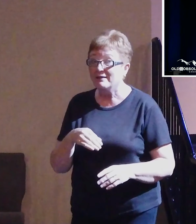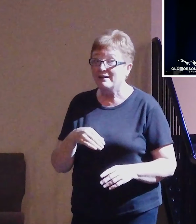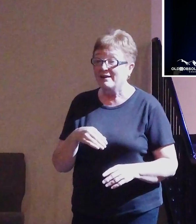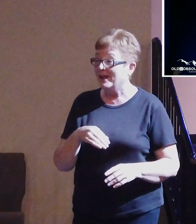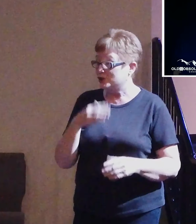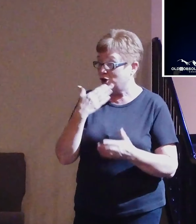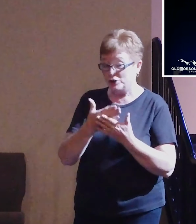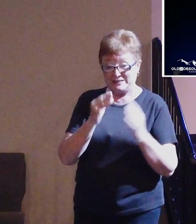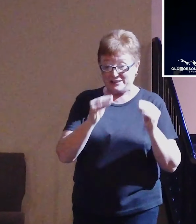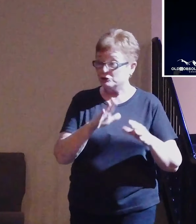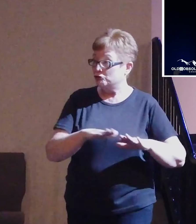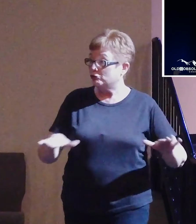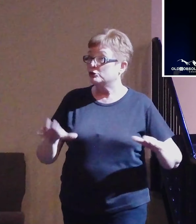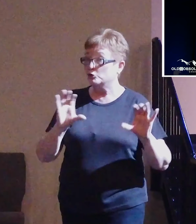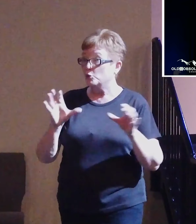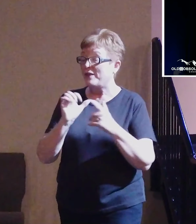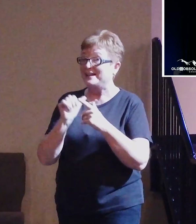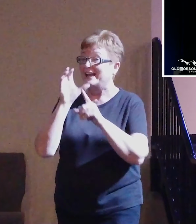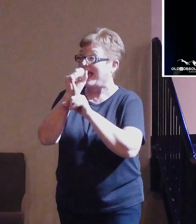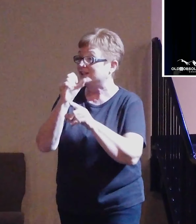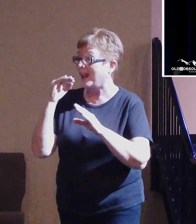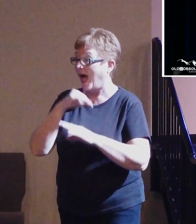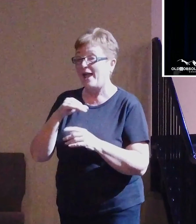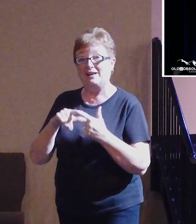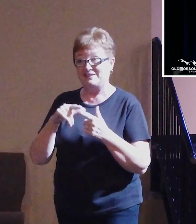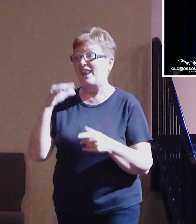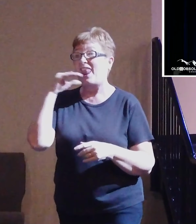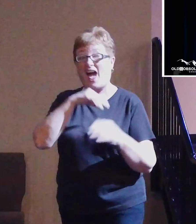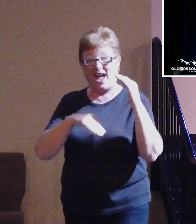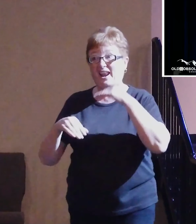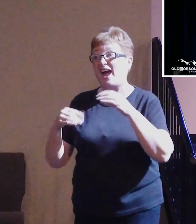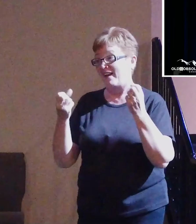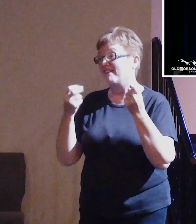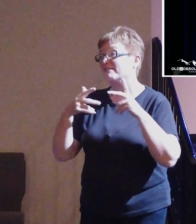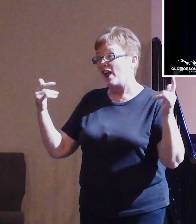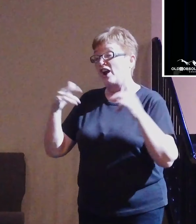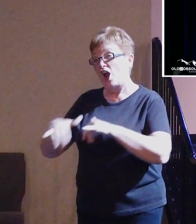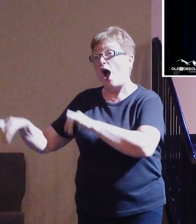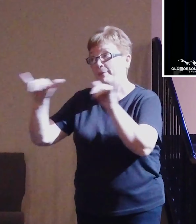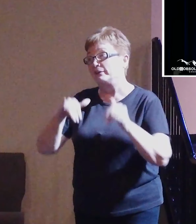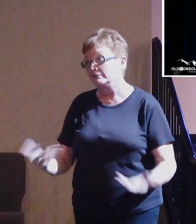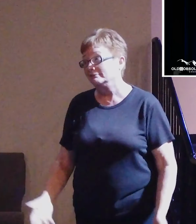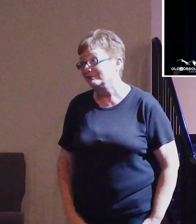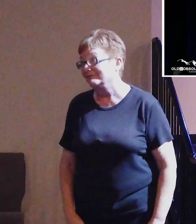Lying is pretty common. Have you ever told a white lie?